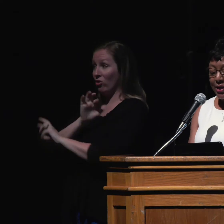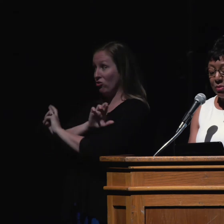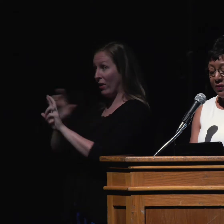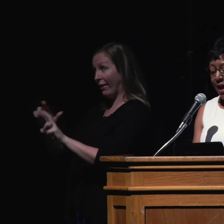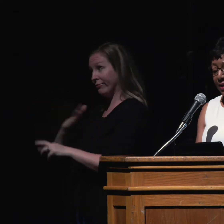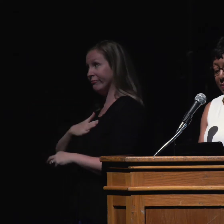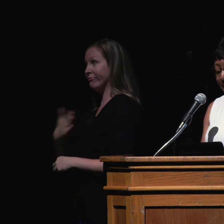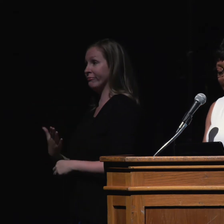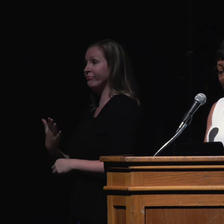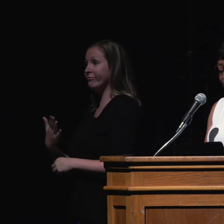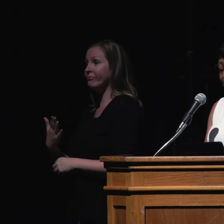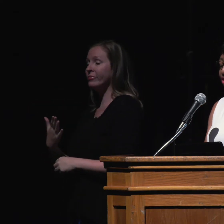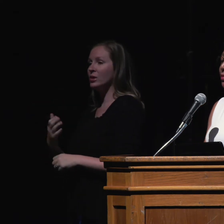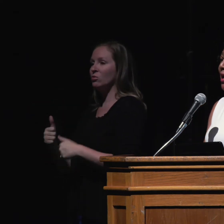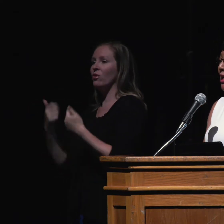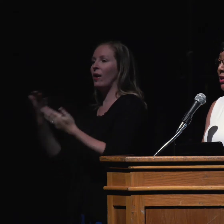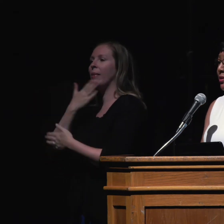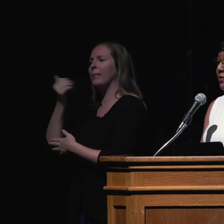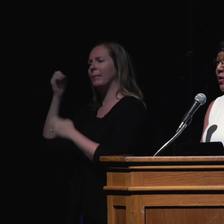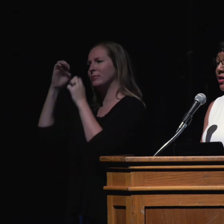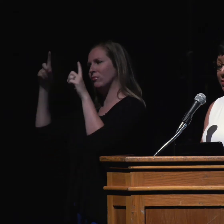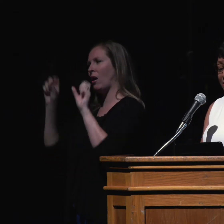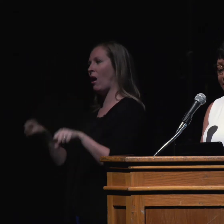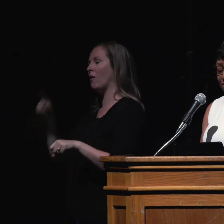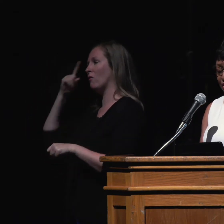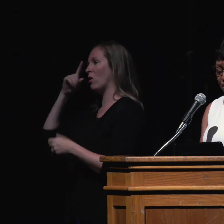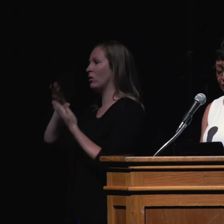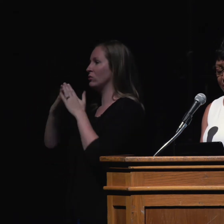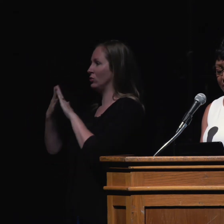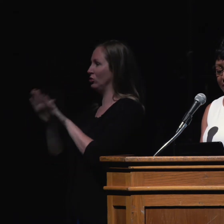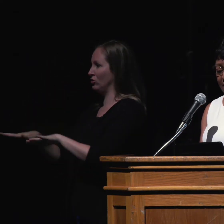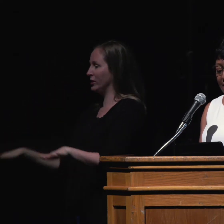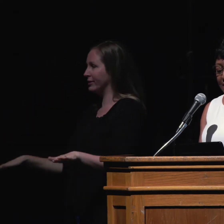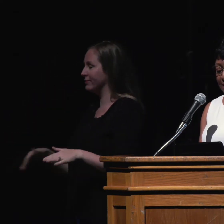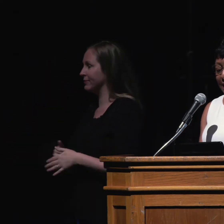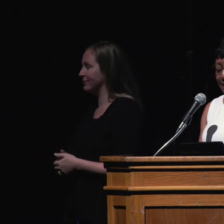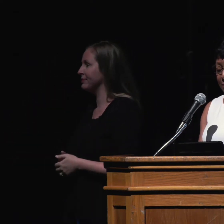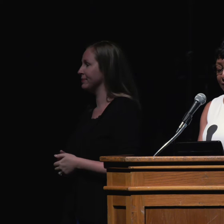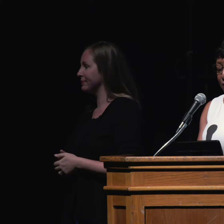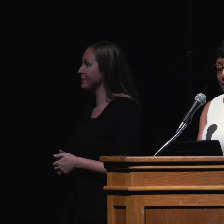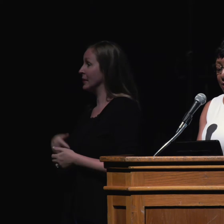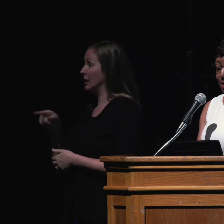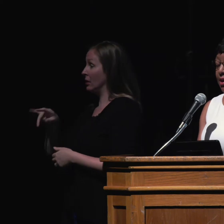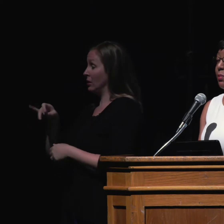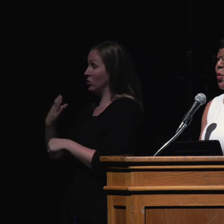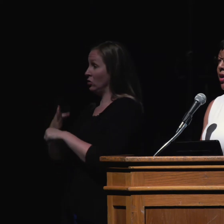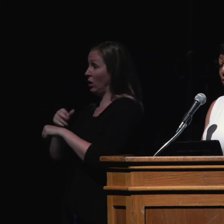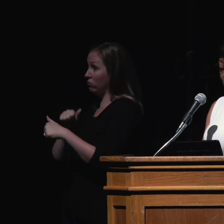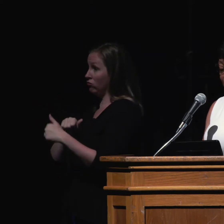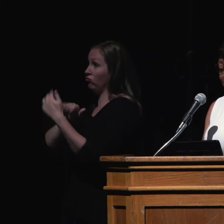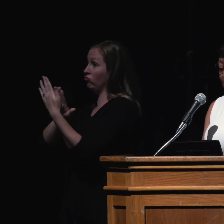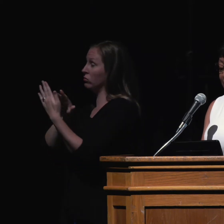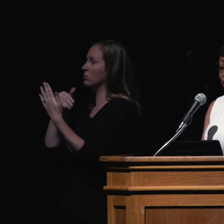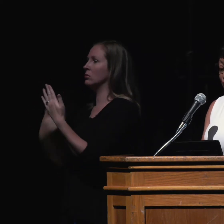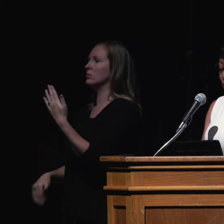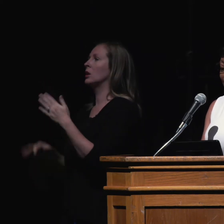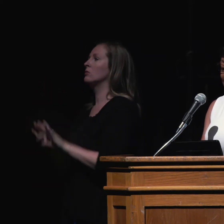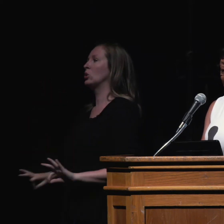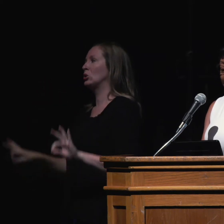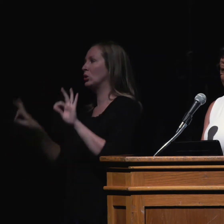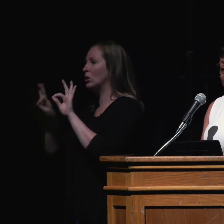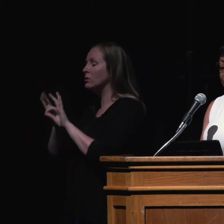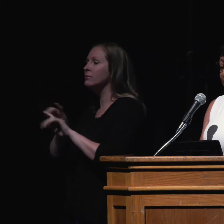willing to provide the best education possible for our community's children. The task before you is an important one, but